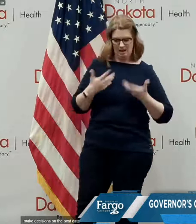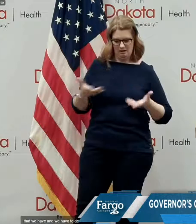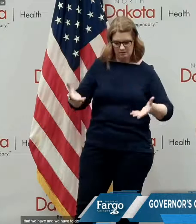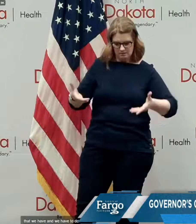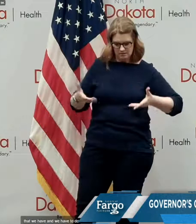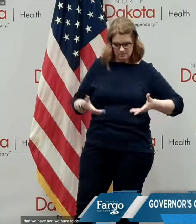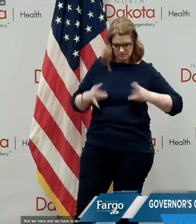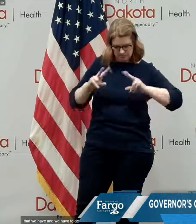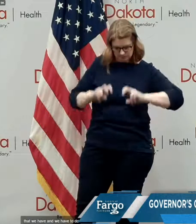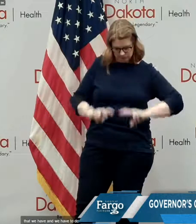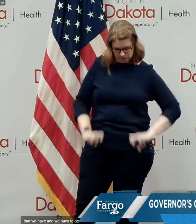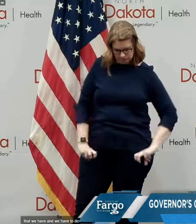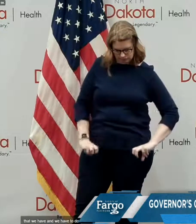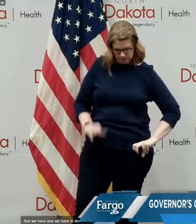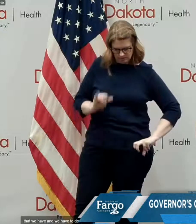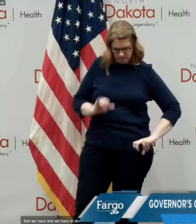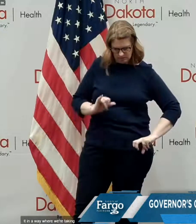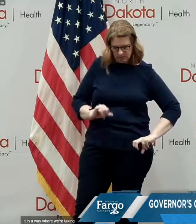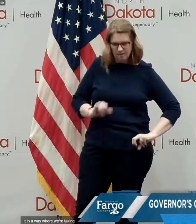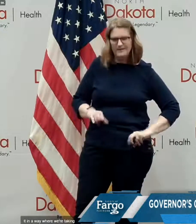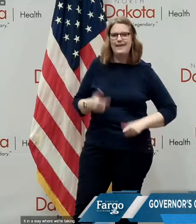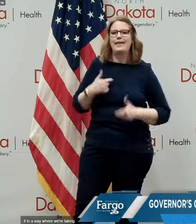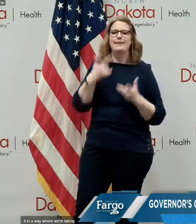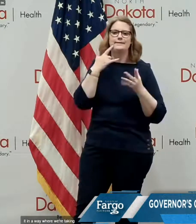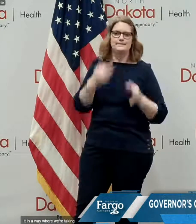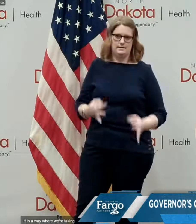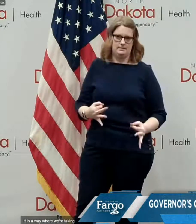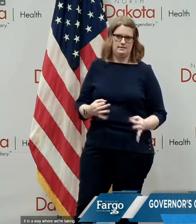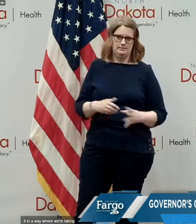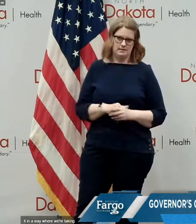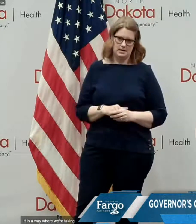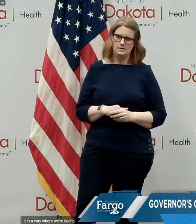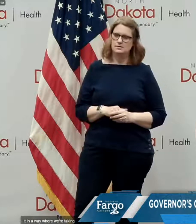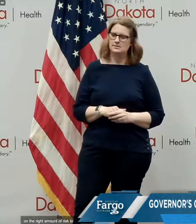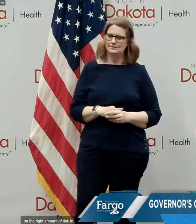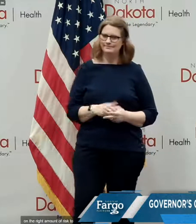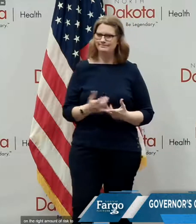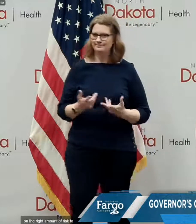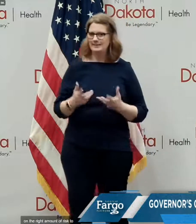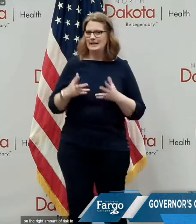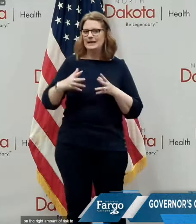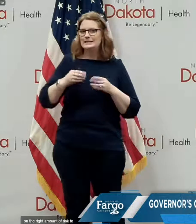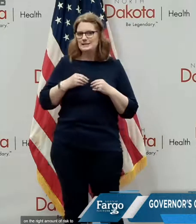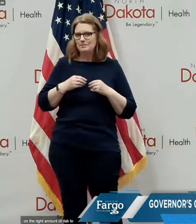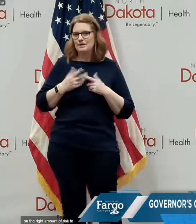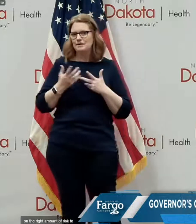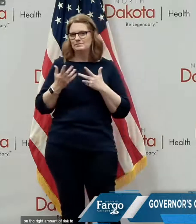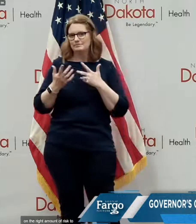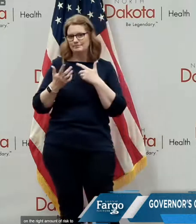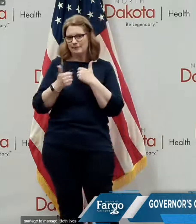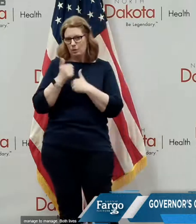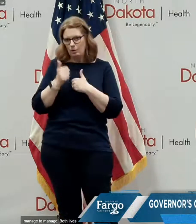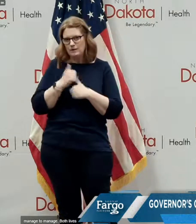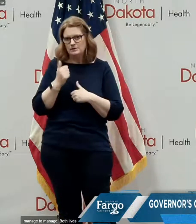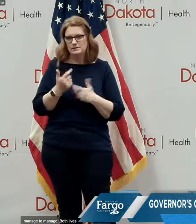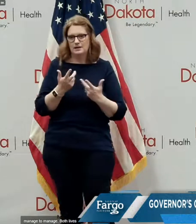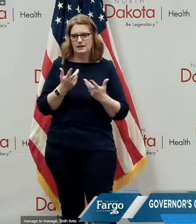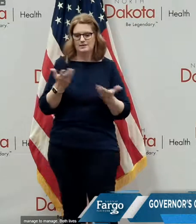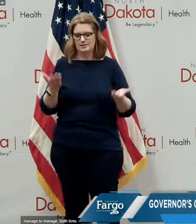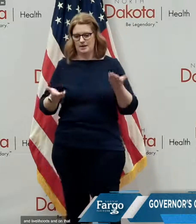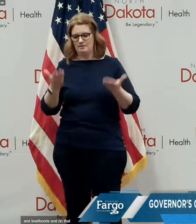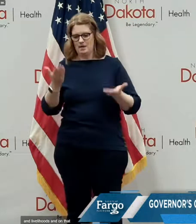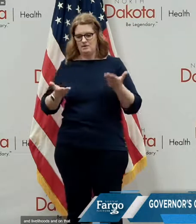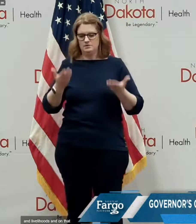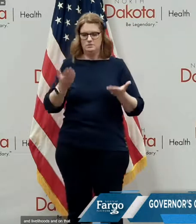we're taking on the right amount of risk to manage, again, both lives and livelihoods. And on that balance, we